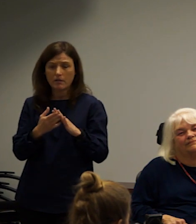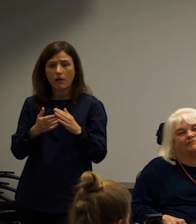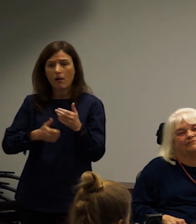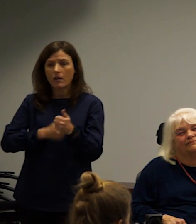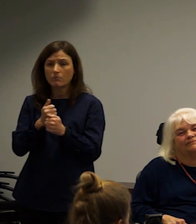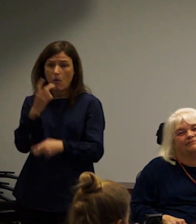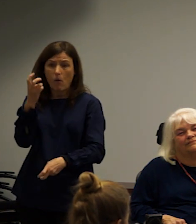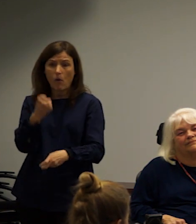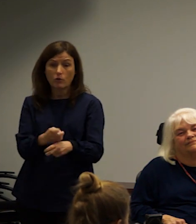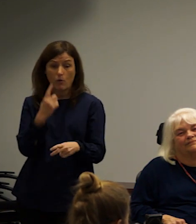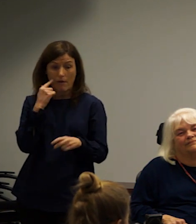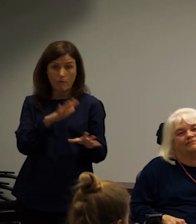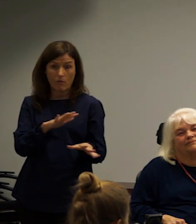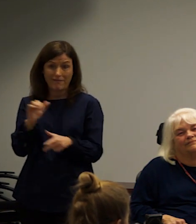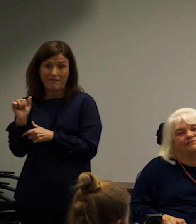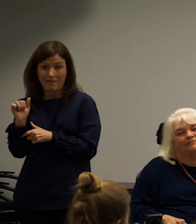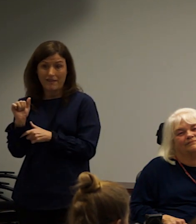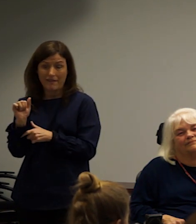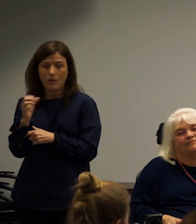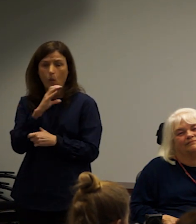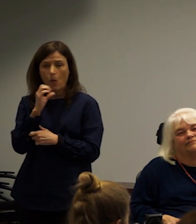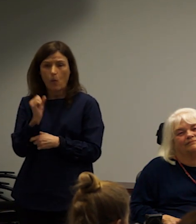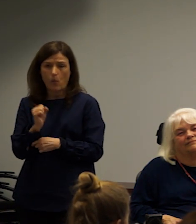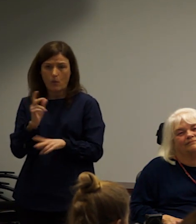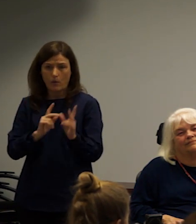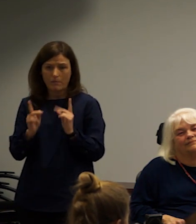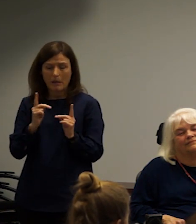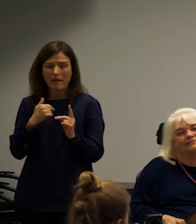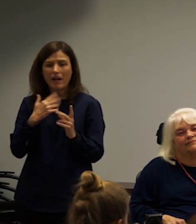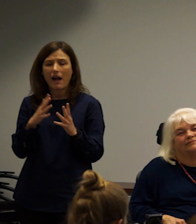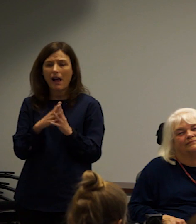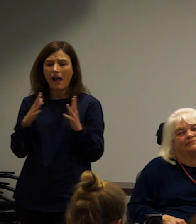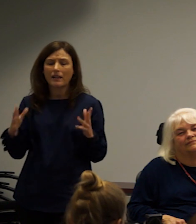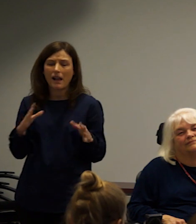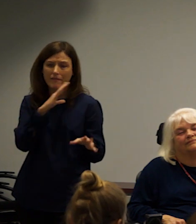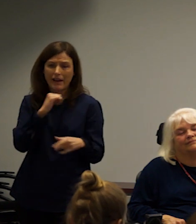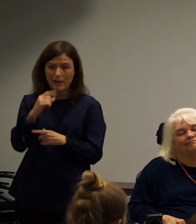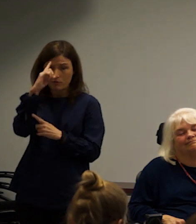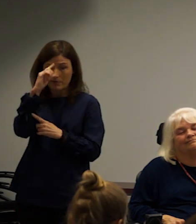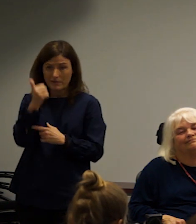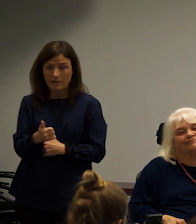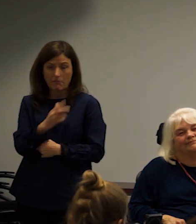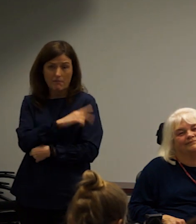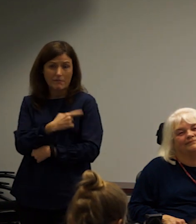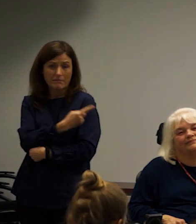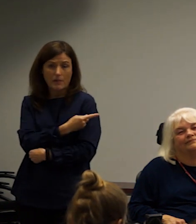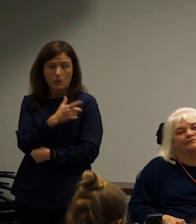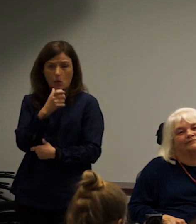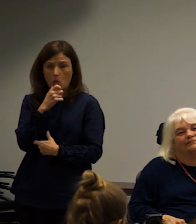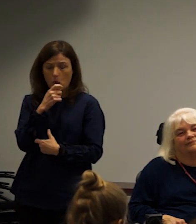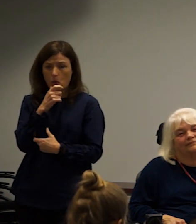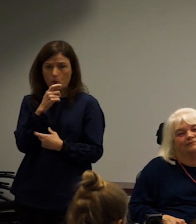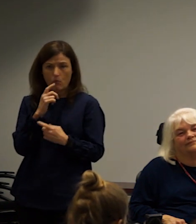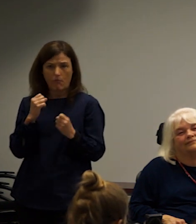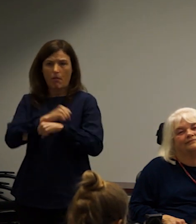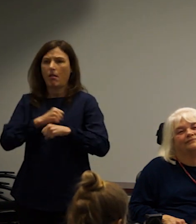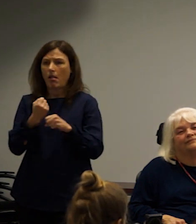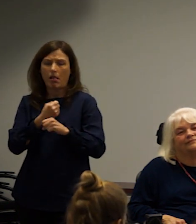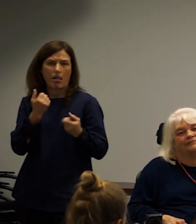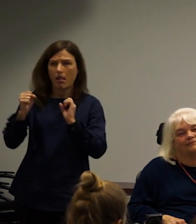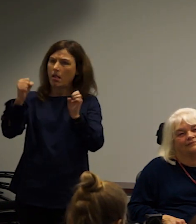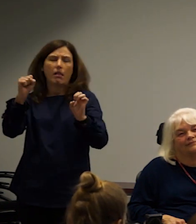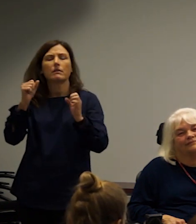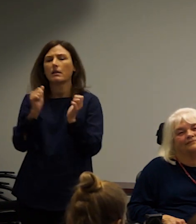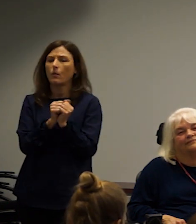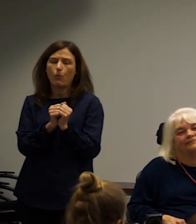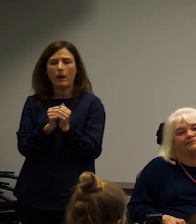to evacuate mm-hmm. were the elderly. We had a lot of elderly dementia patients who became very combative with rescuers,